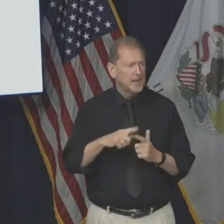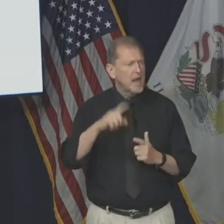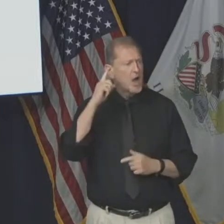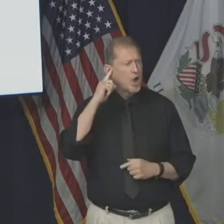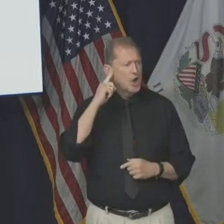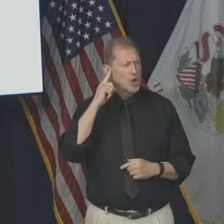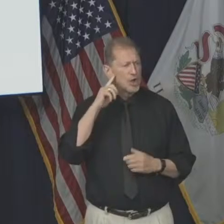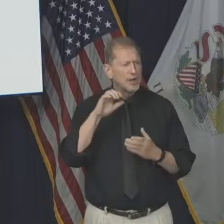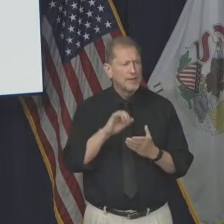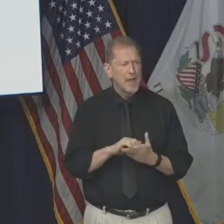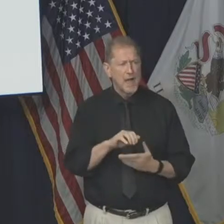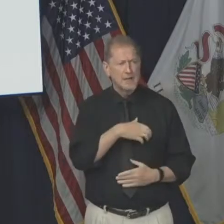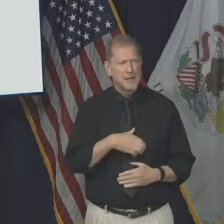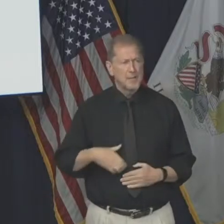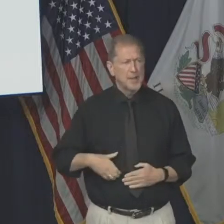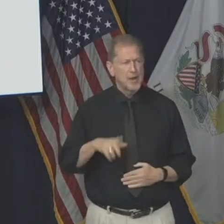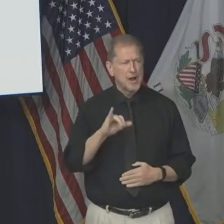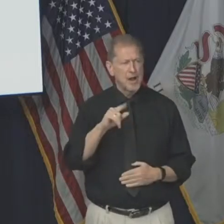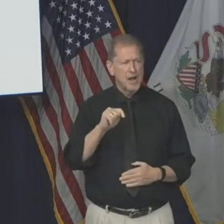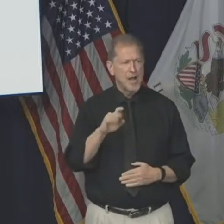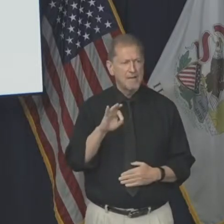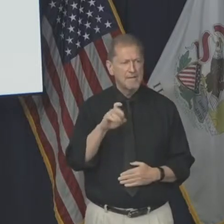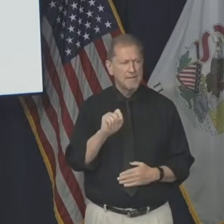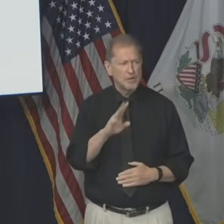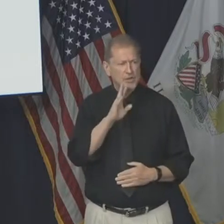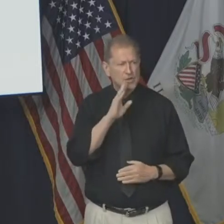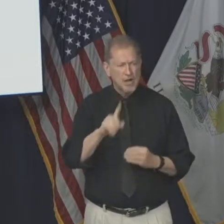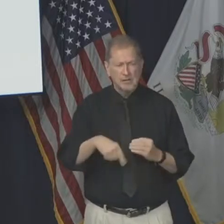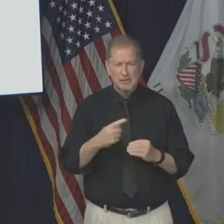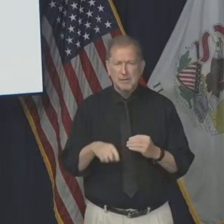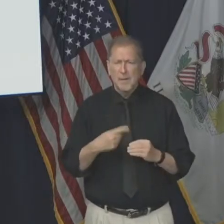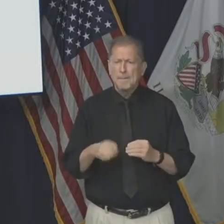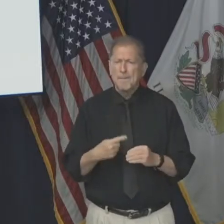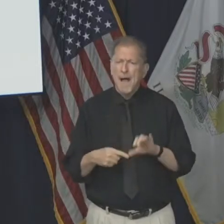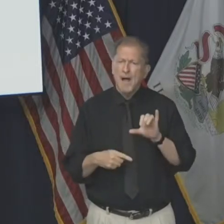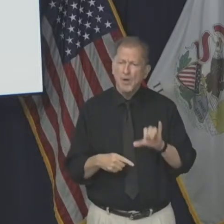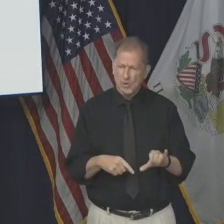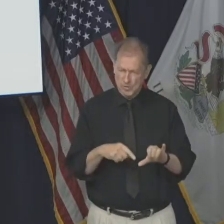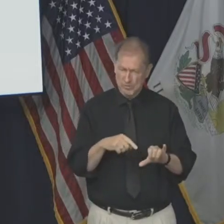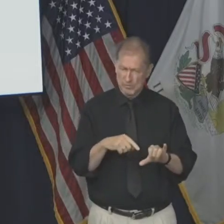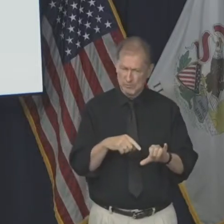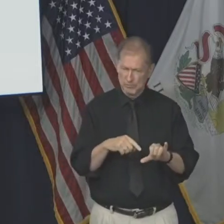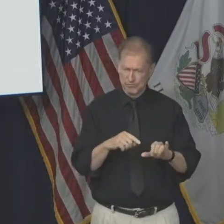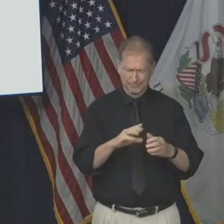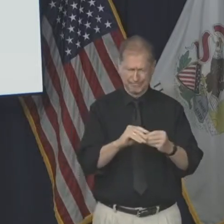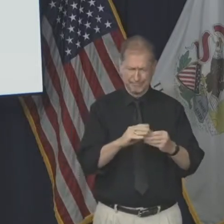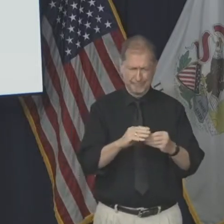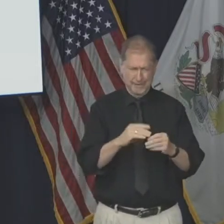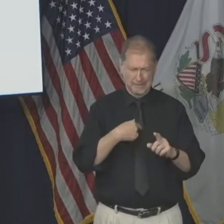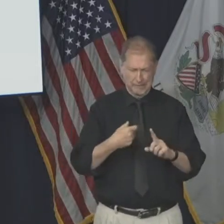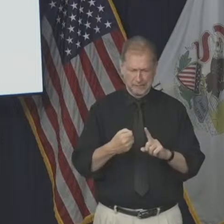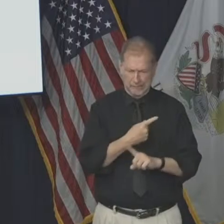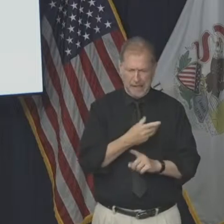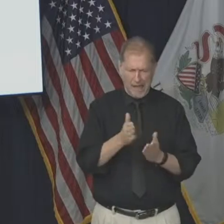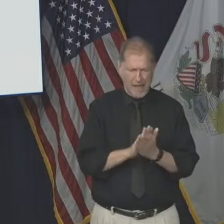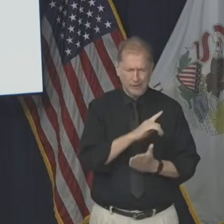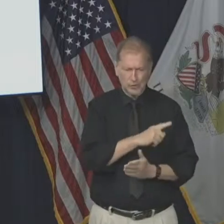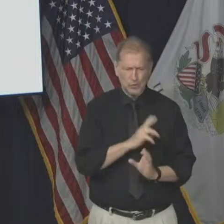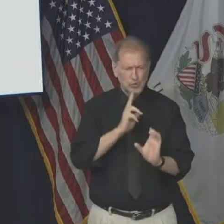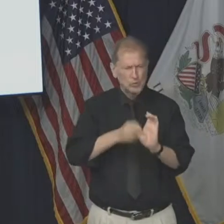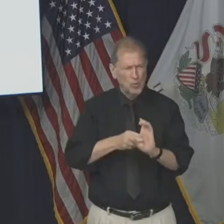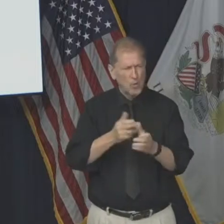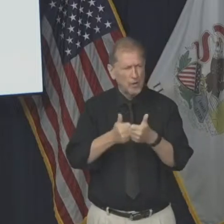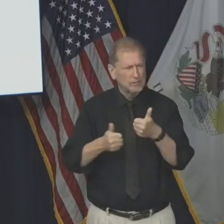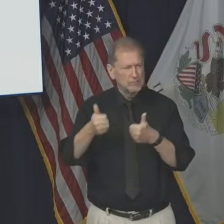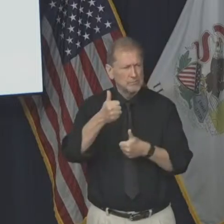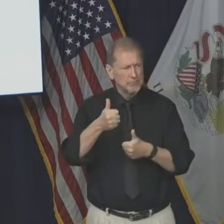Justice. Have you been courted for any possible cabinet positions or ambassadorships? No. No? Okay. My second